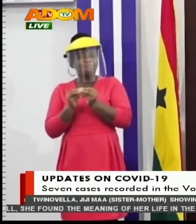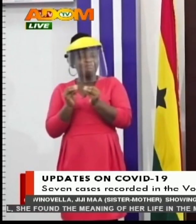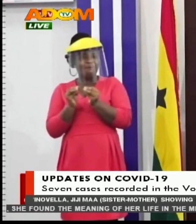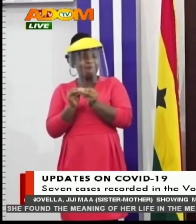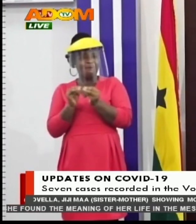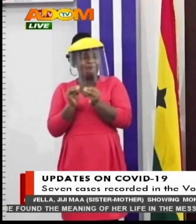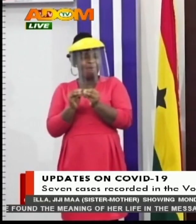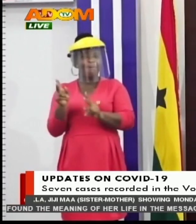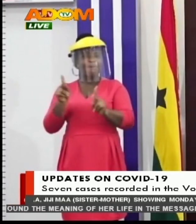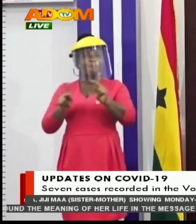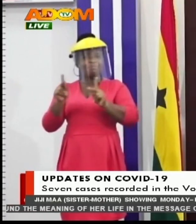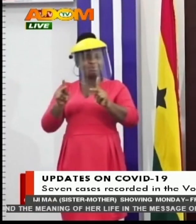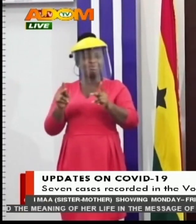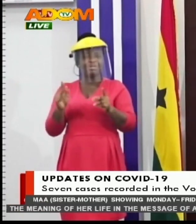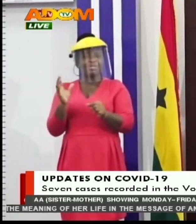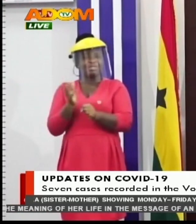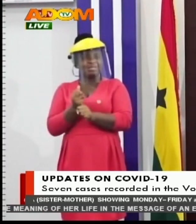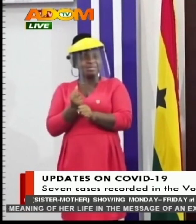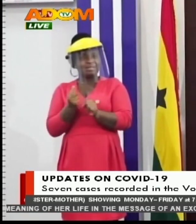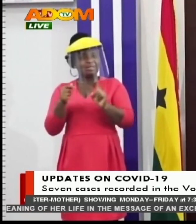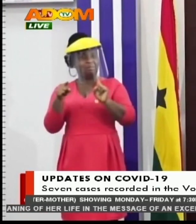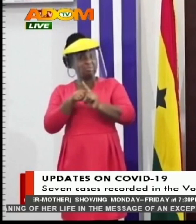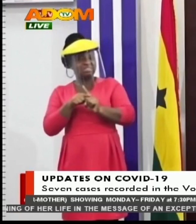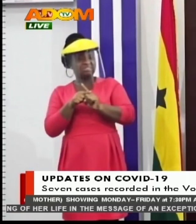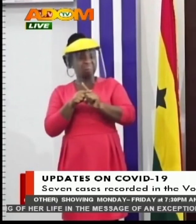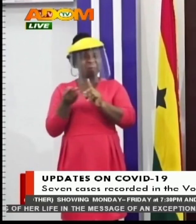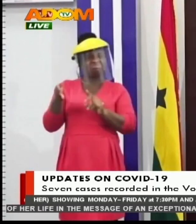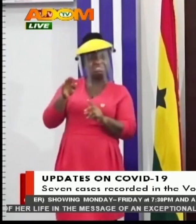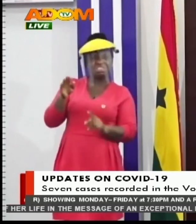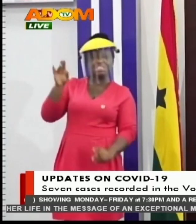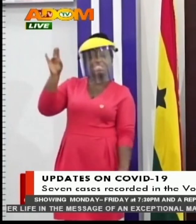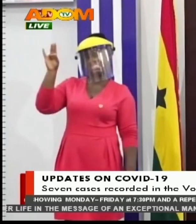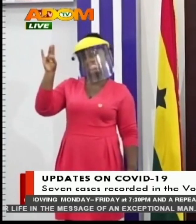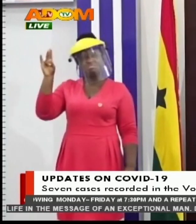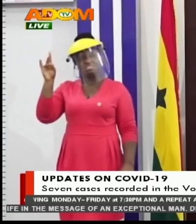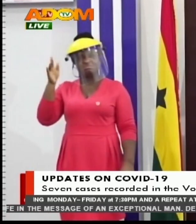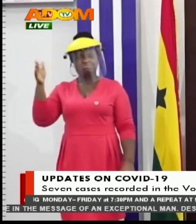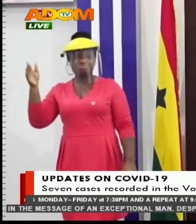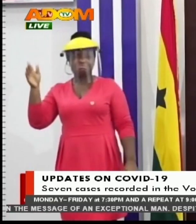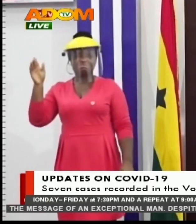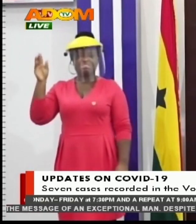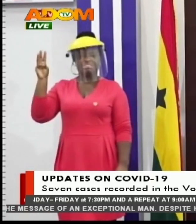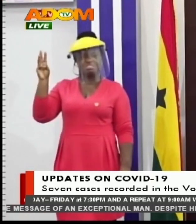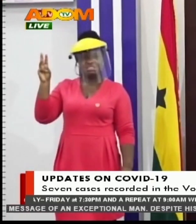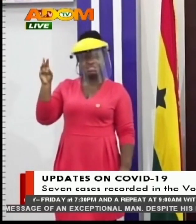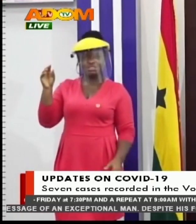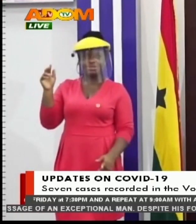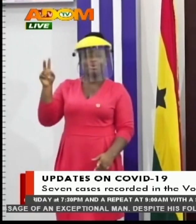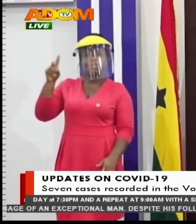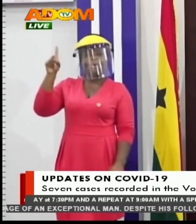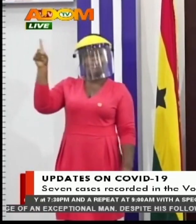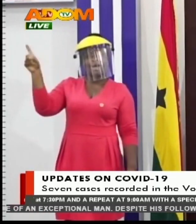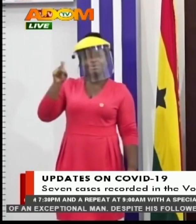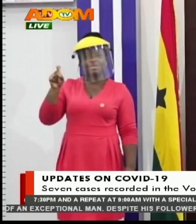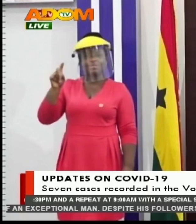of the 16 regions. So our total case count marginally rises to